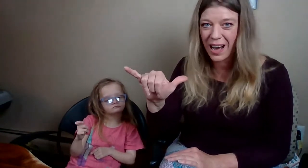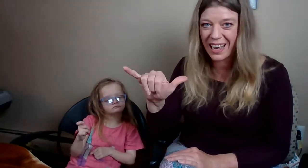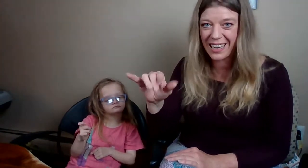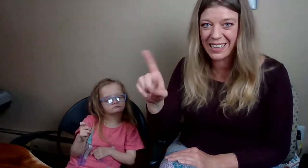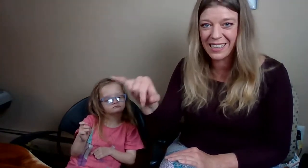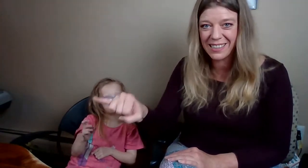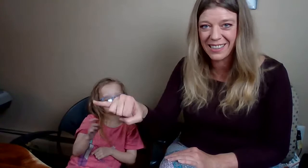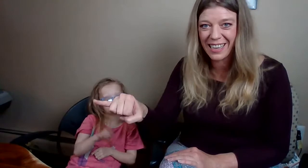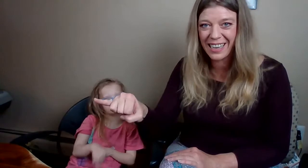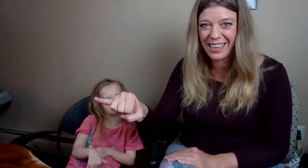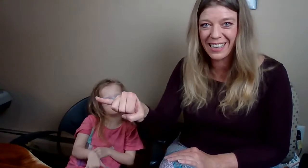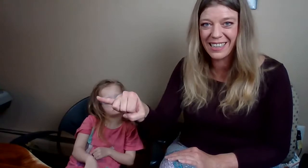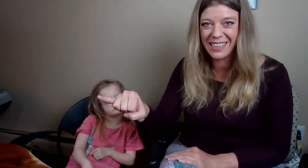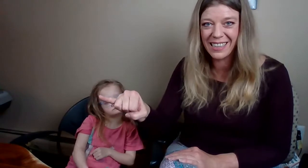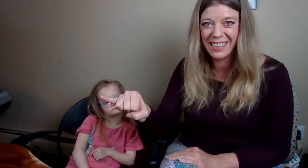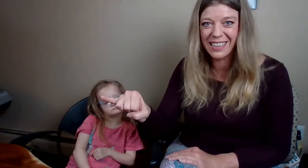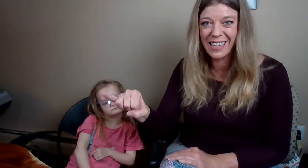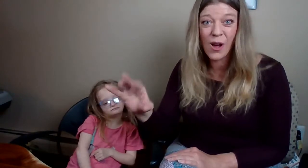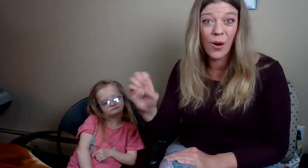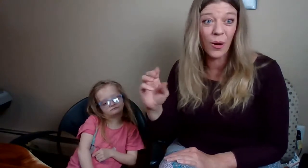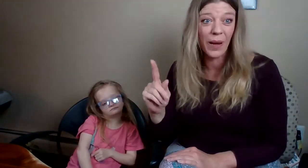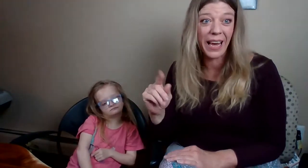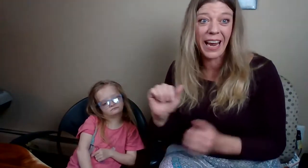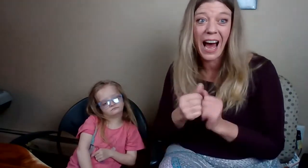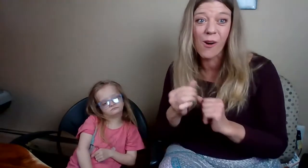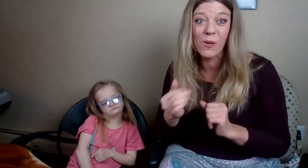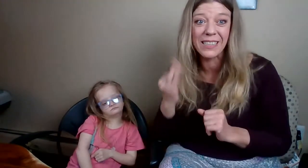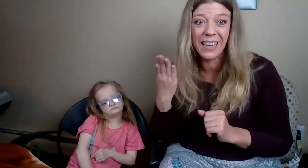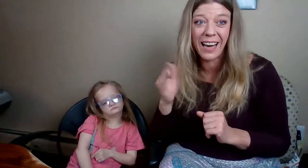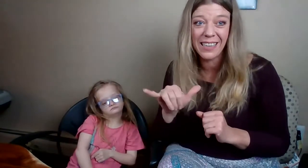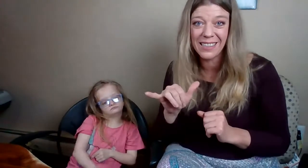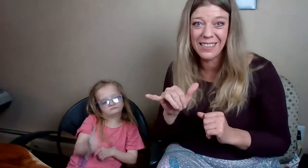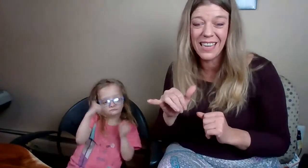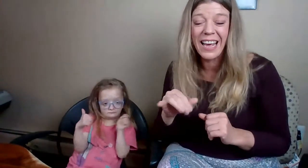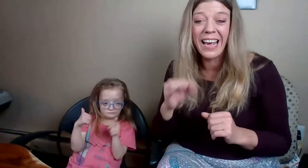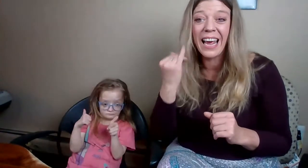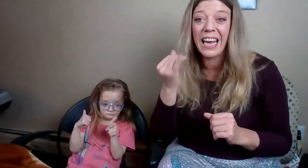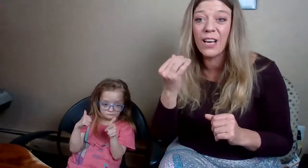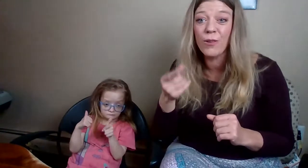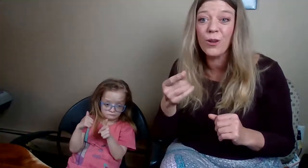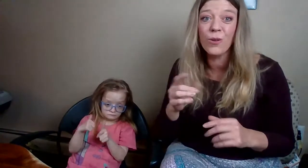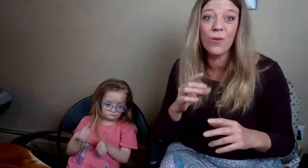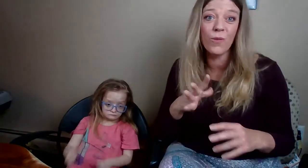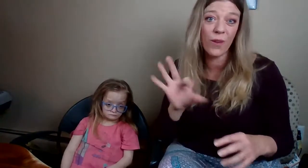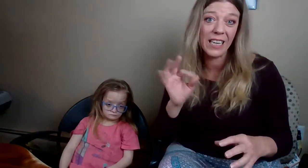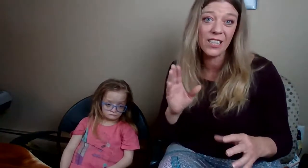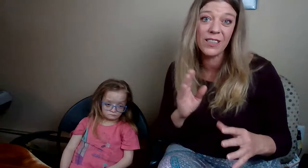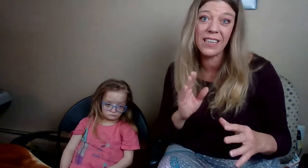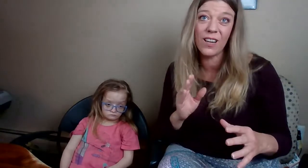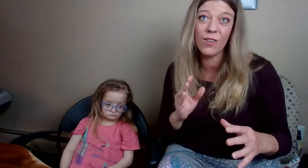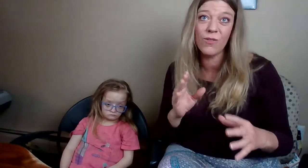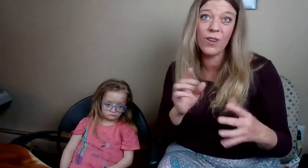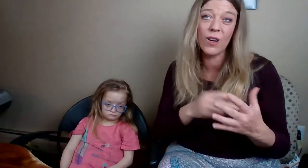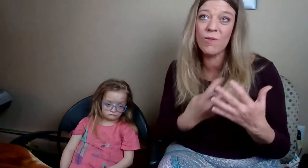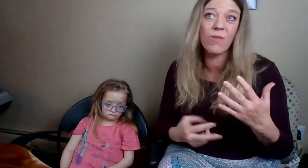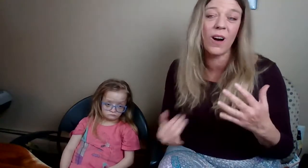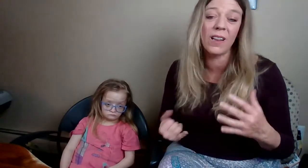Y, Z. Okay, how was that? If you find yourself